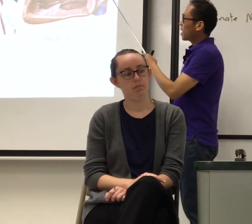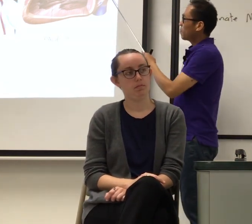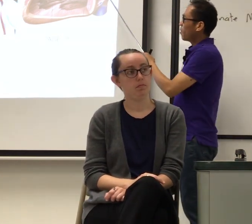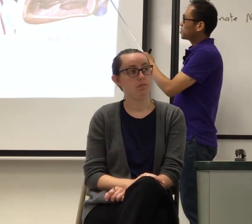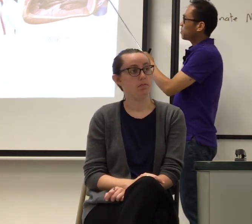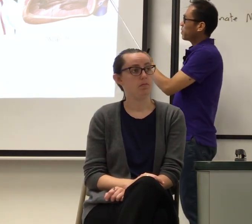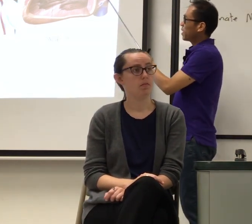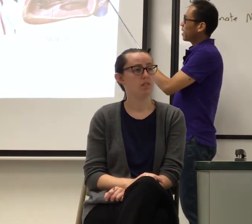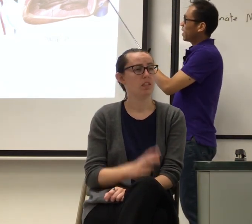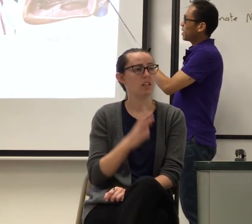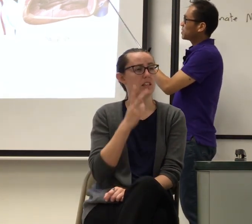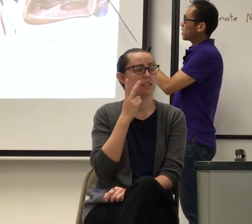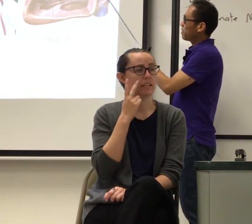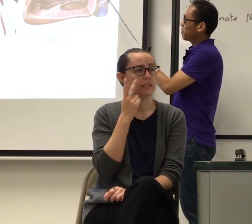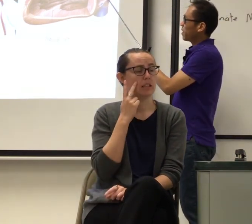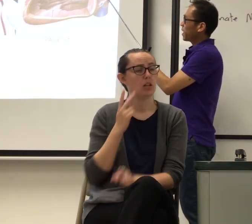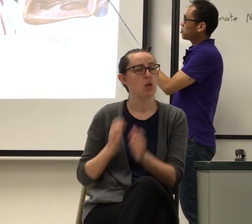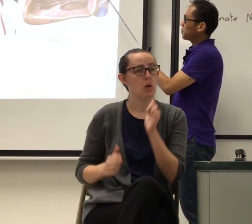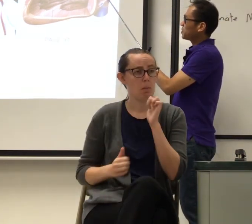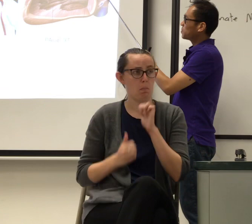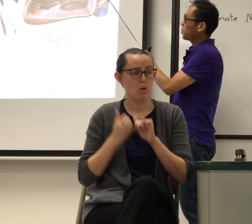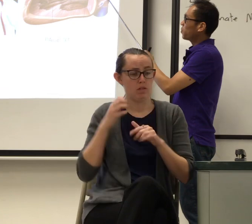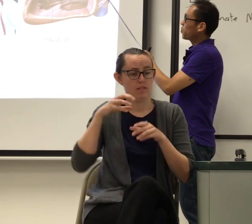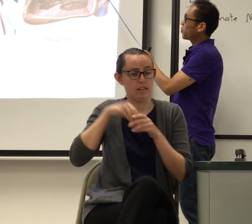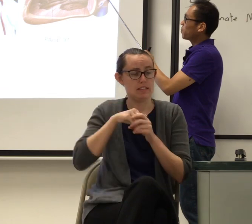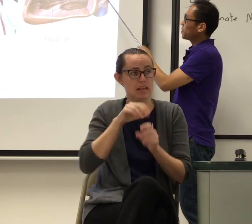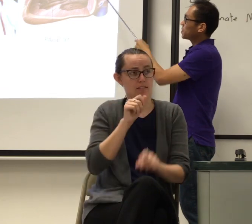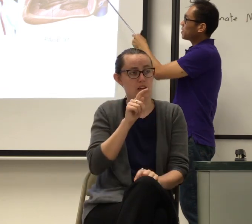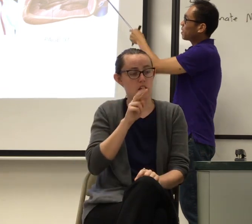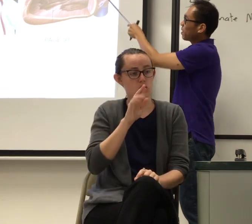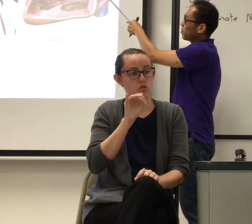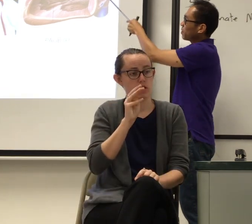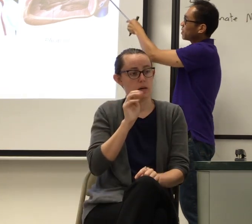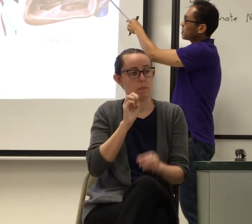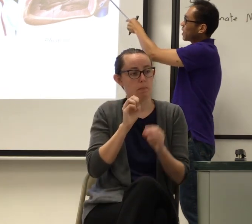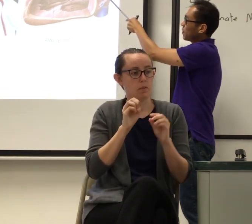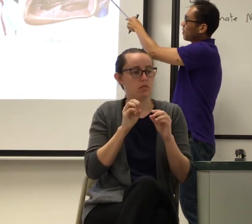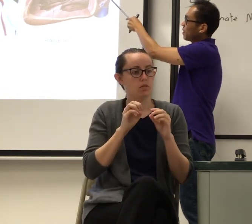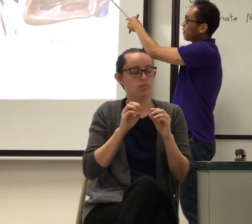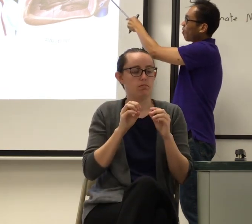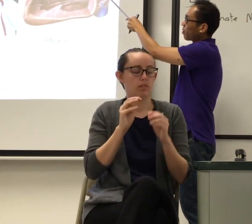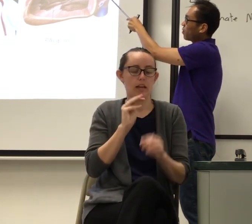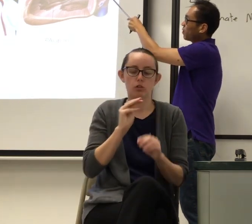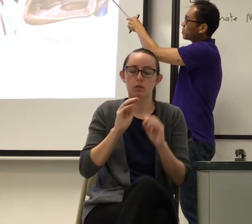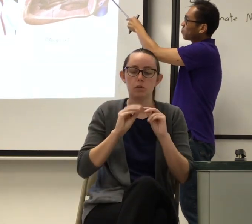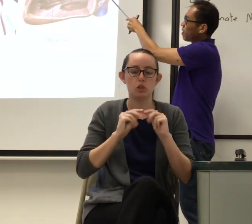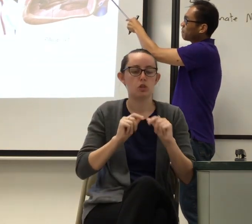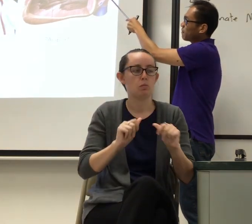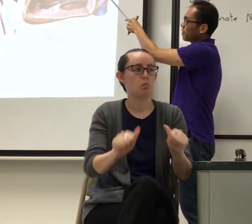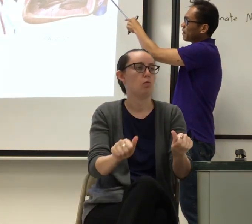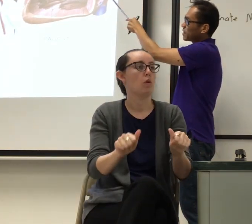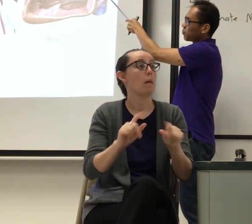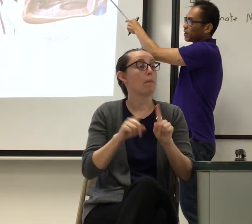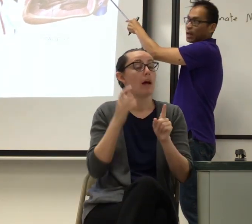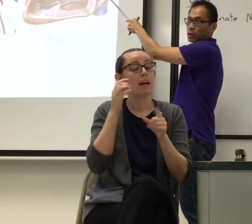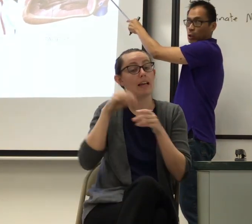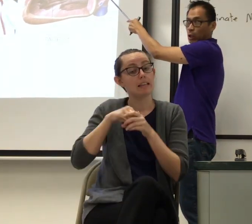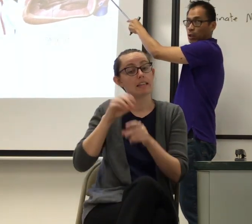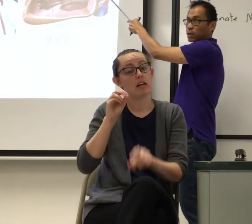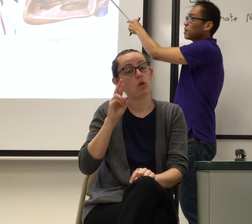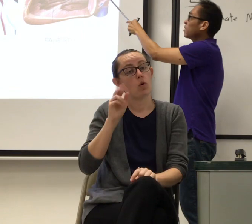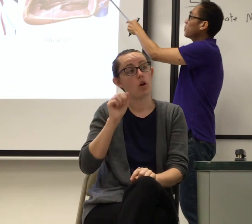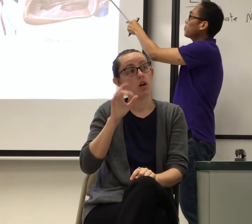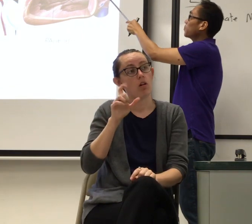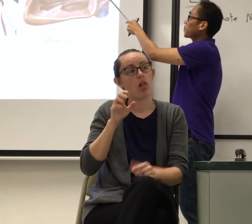Do you see how most of the inside of the atrium is smooth? But do you see how you look inside the auricle, it's rough? That's where you gotta